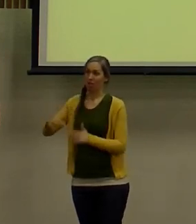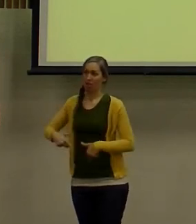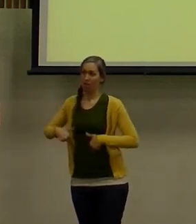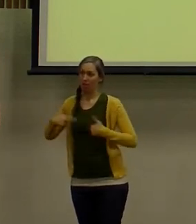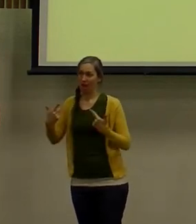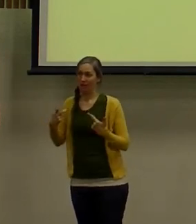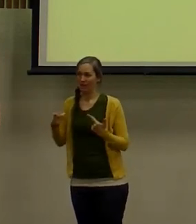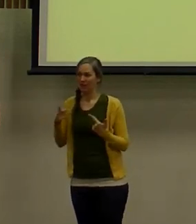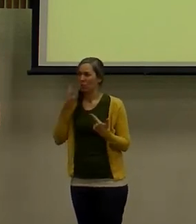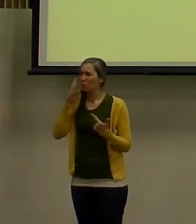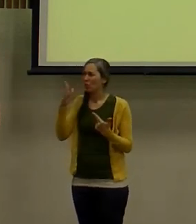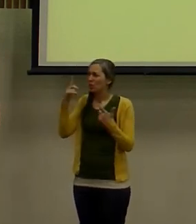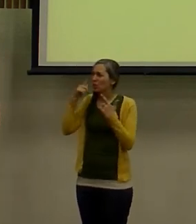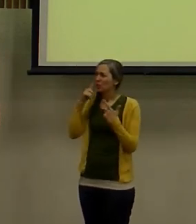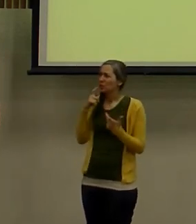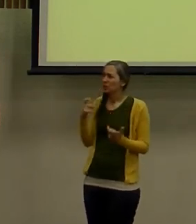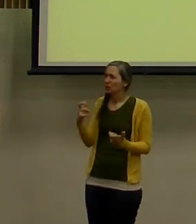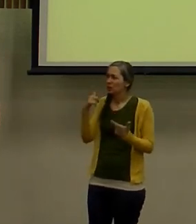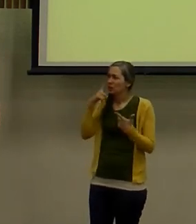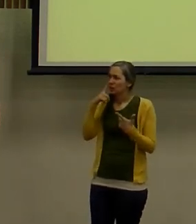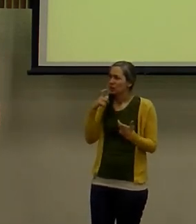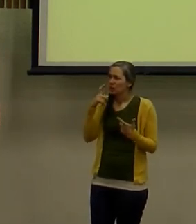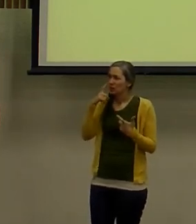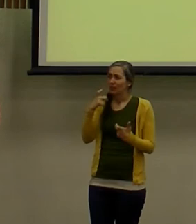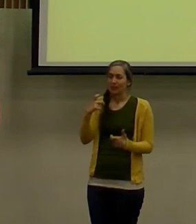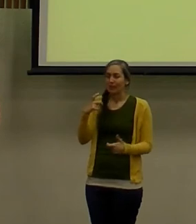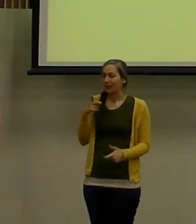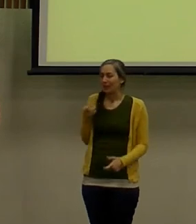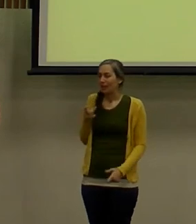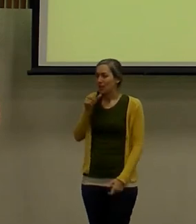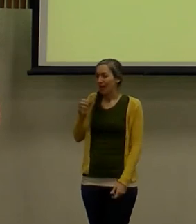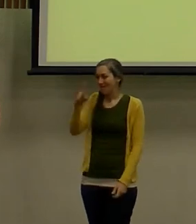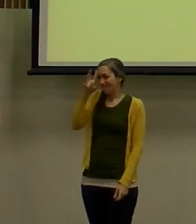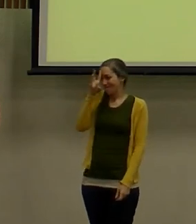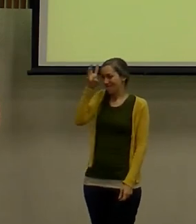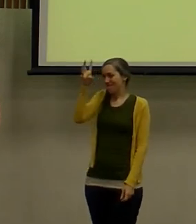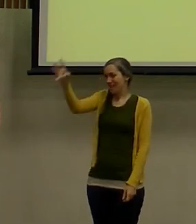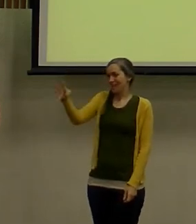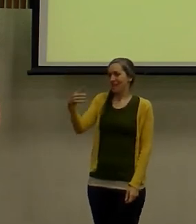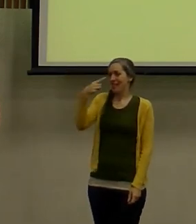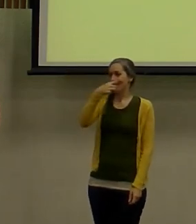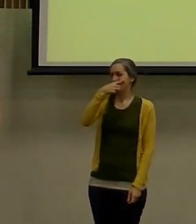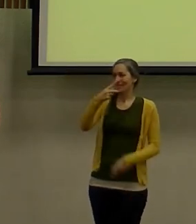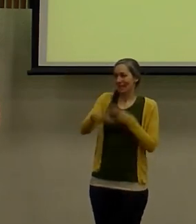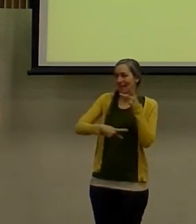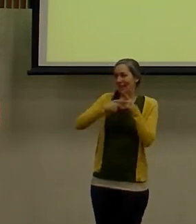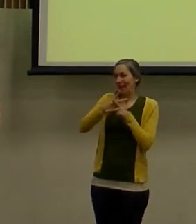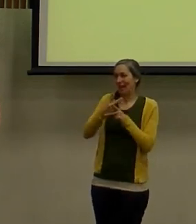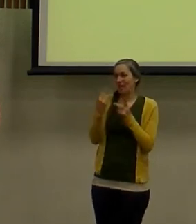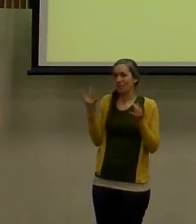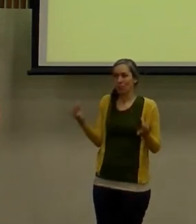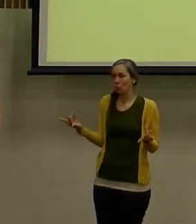cry. Because this is the kind of Buddha he invented. Buddhist, something else.